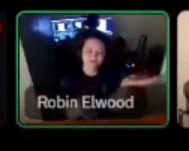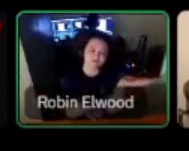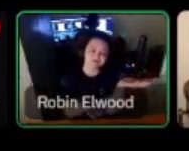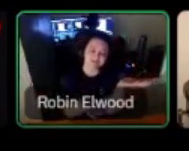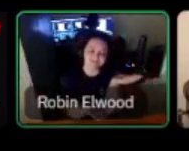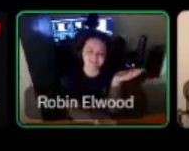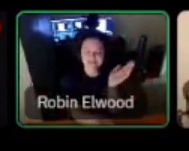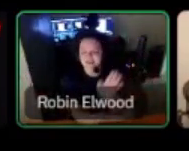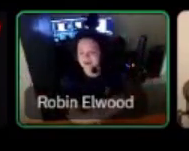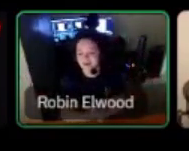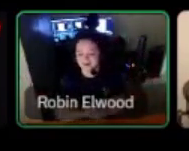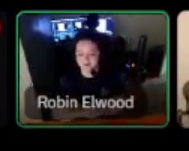beautiful faces.